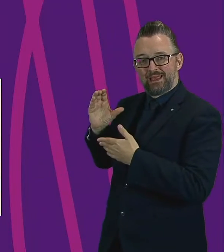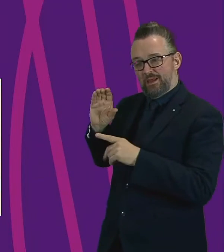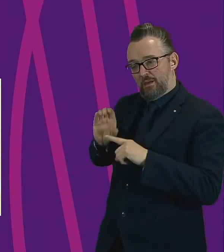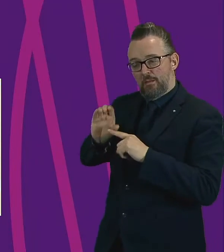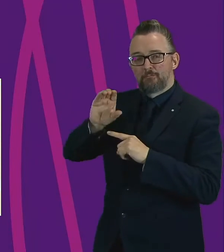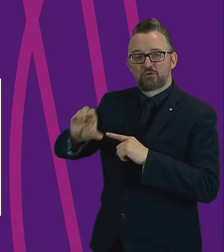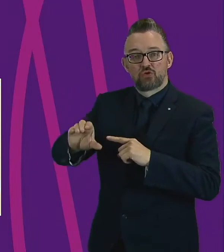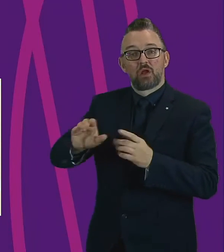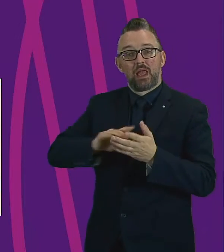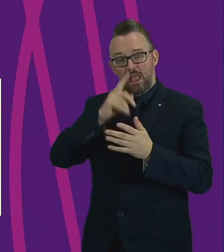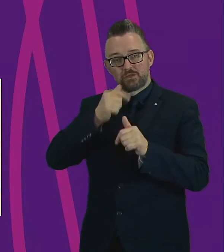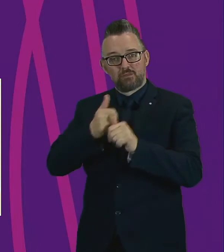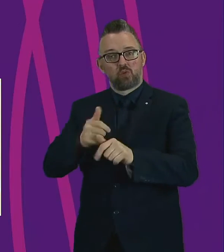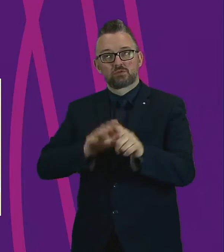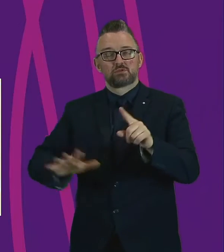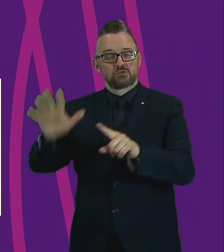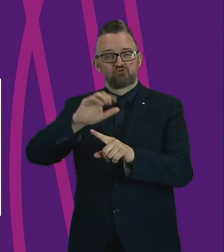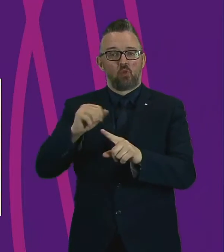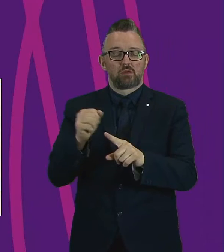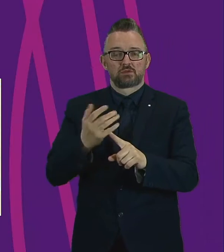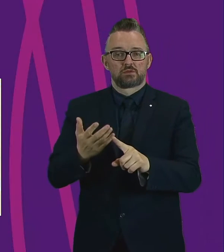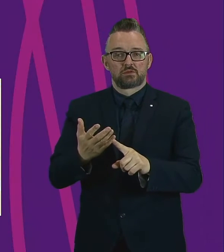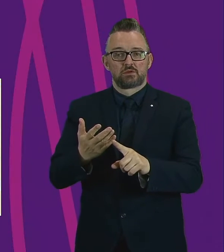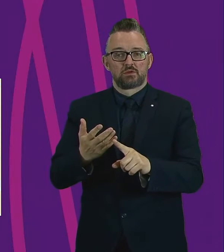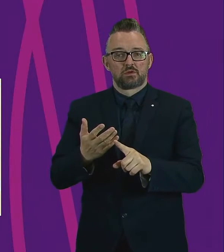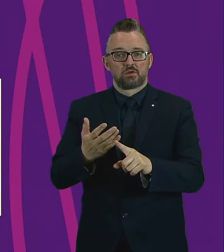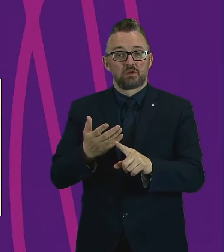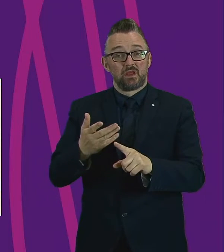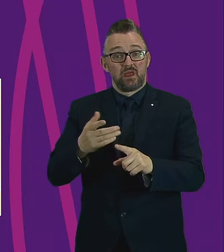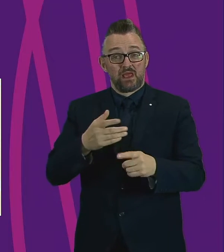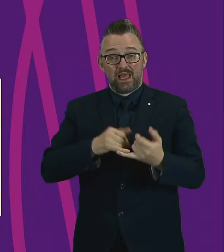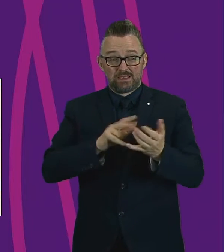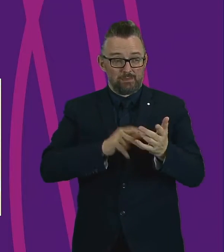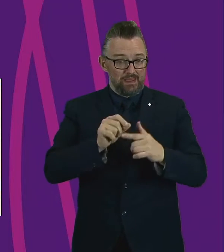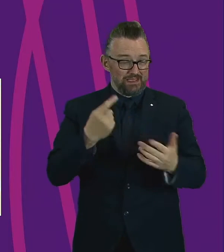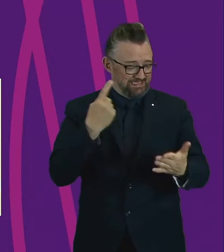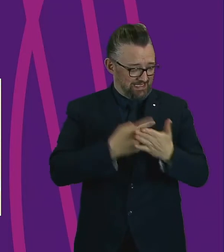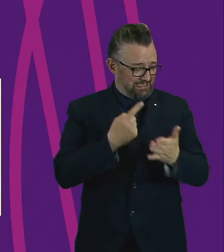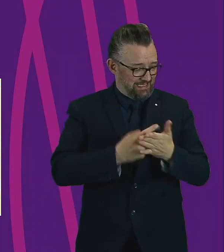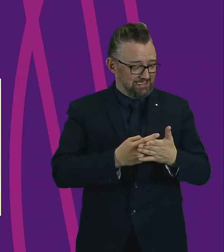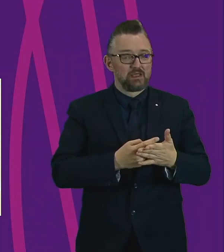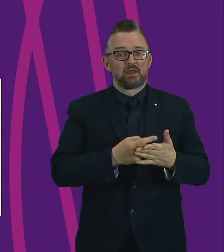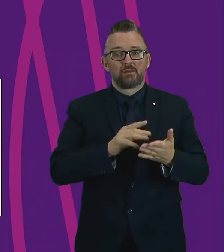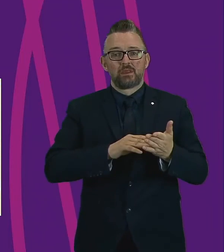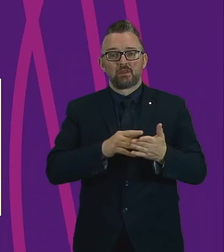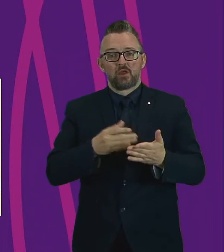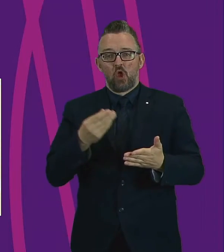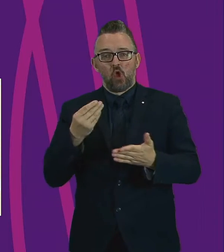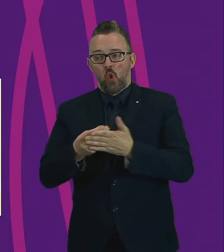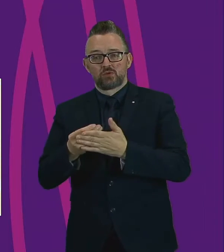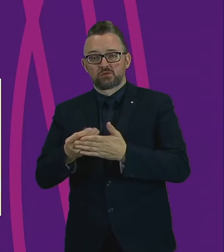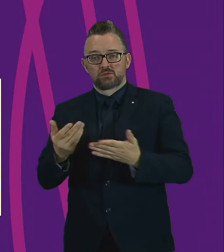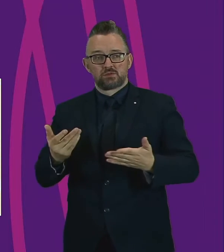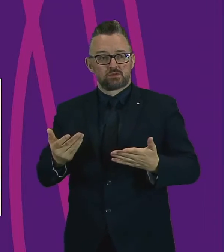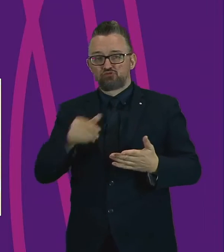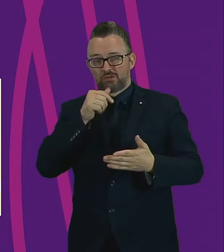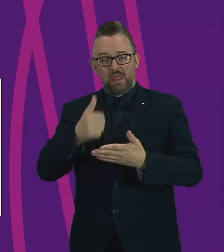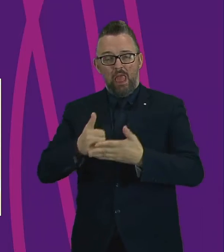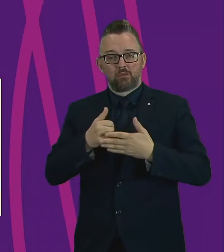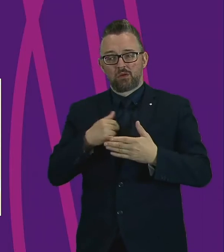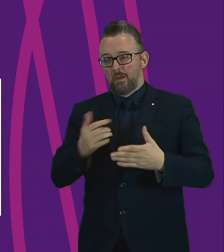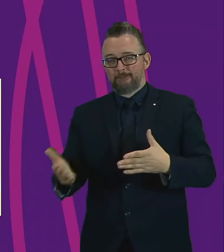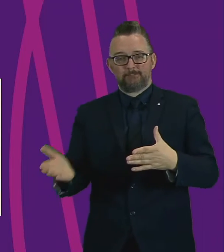support Scotland at this time and in fact made decisions which will increase costs which do not aid our recovery. To